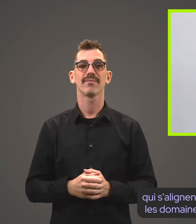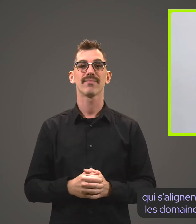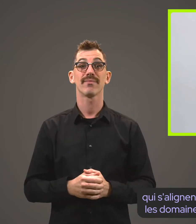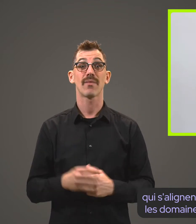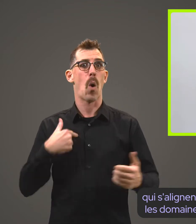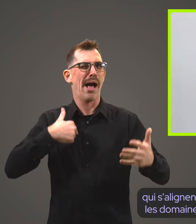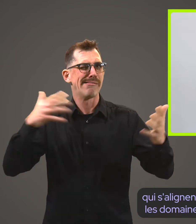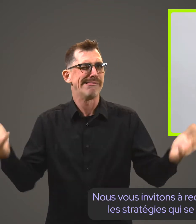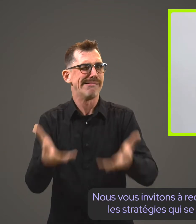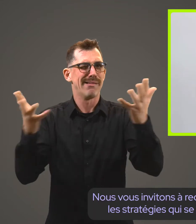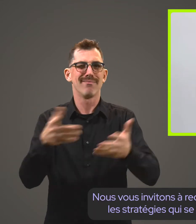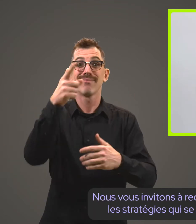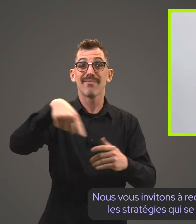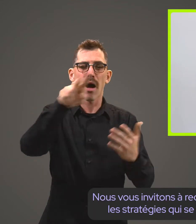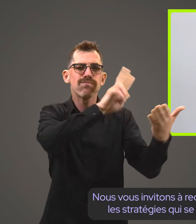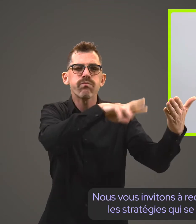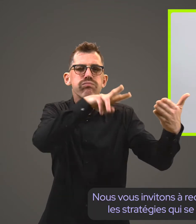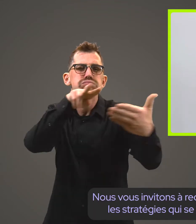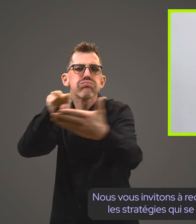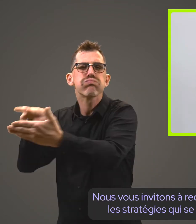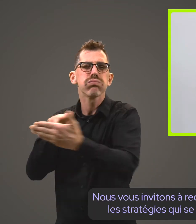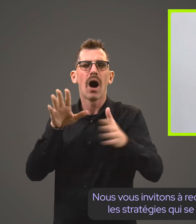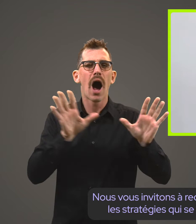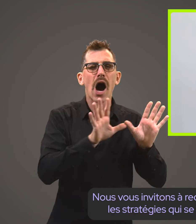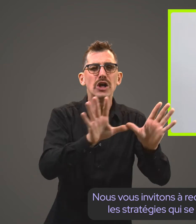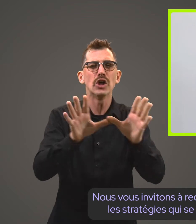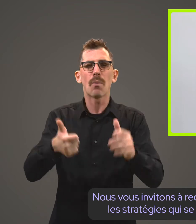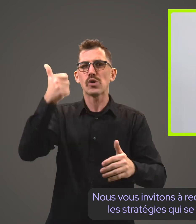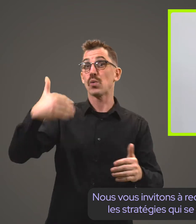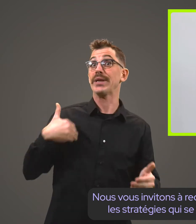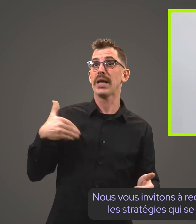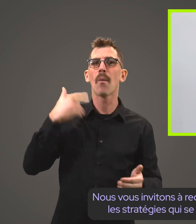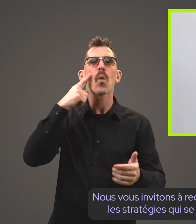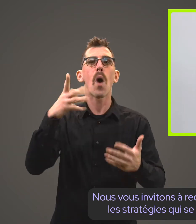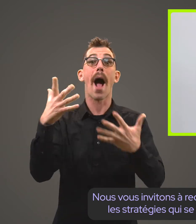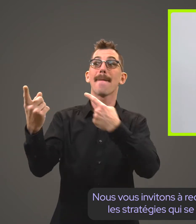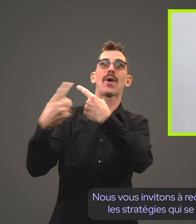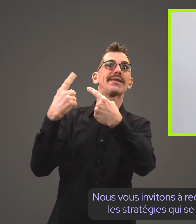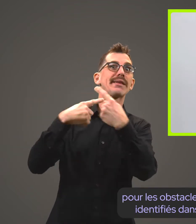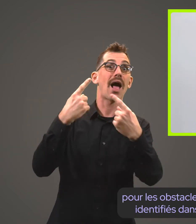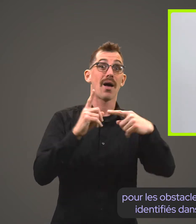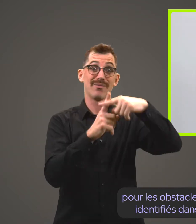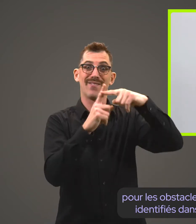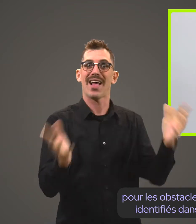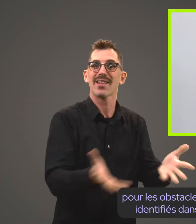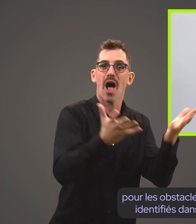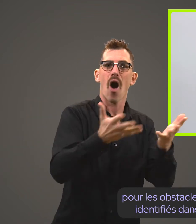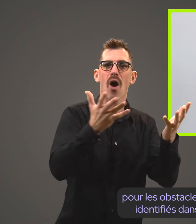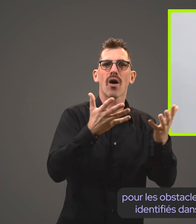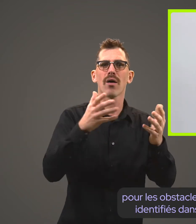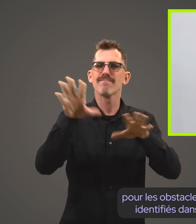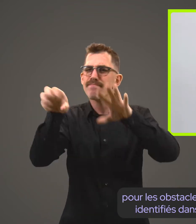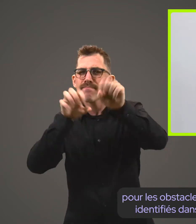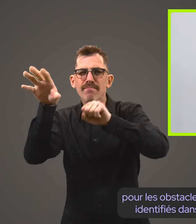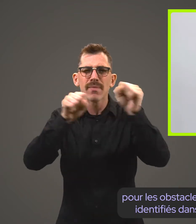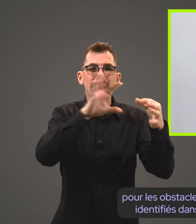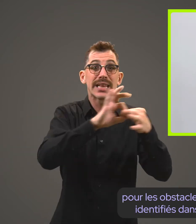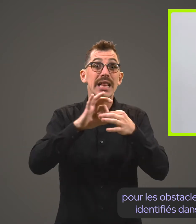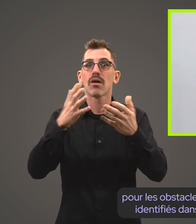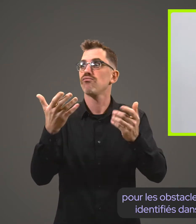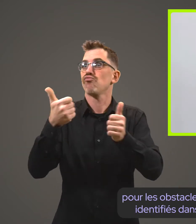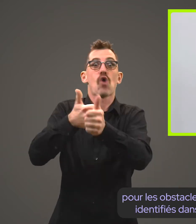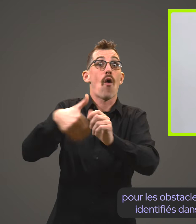domains. We invite you to search the literature for strategies found to be effective for the barriers and